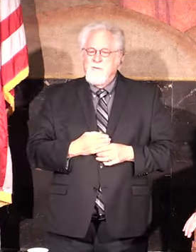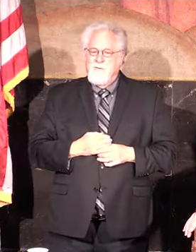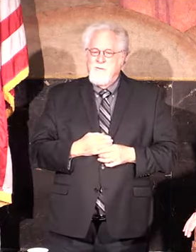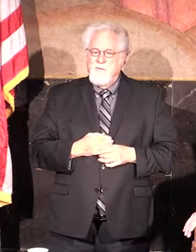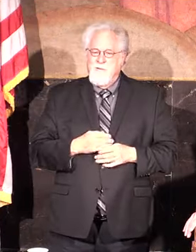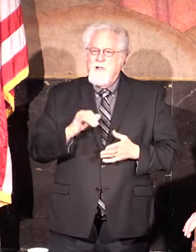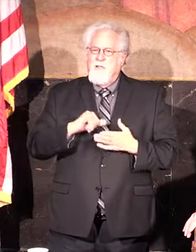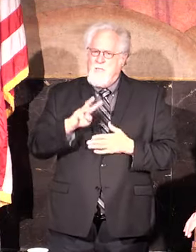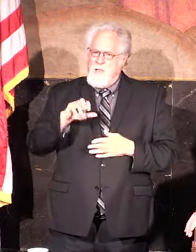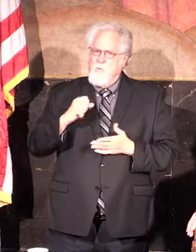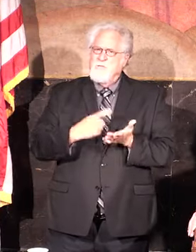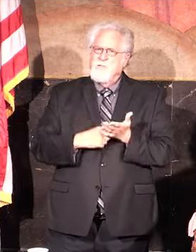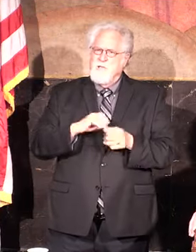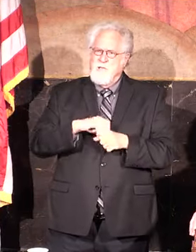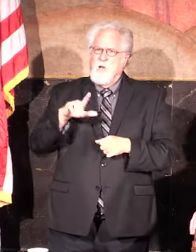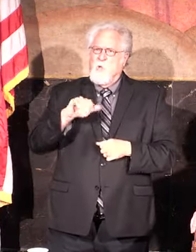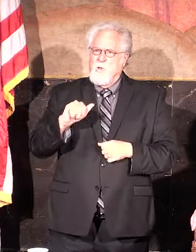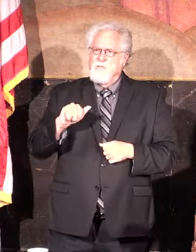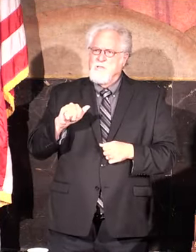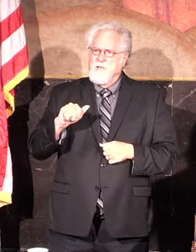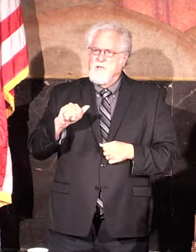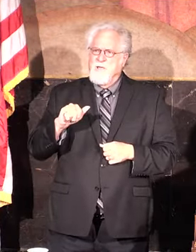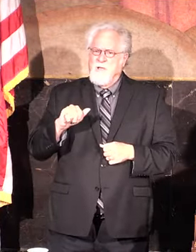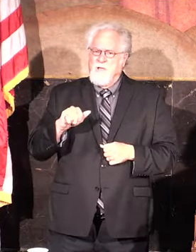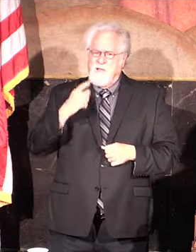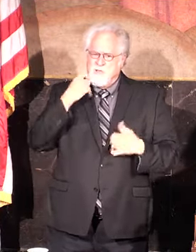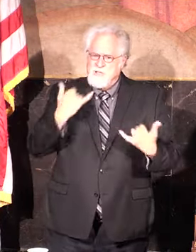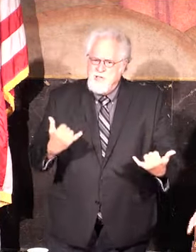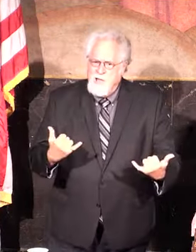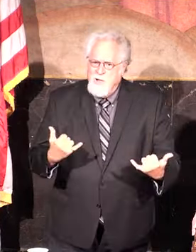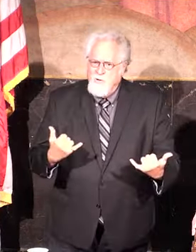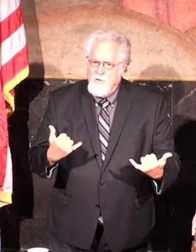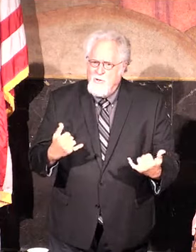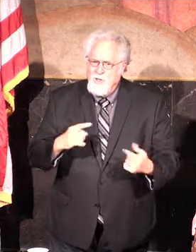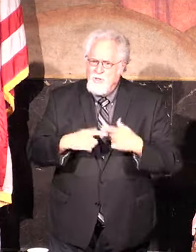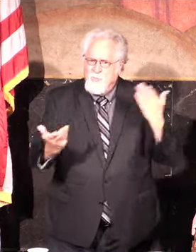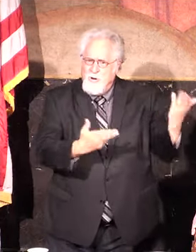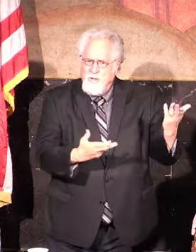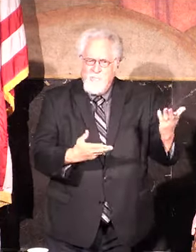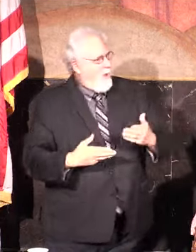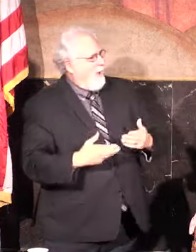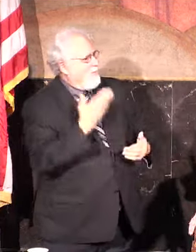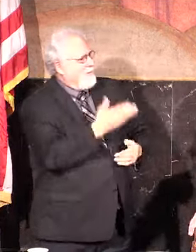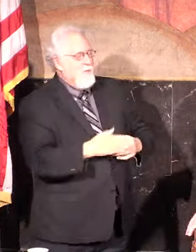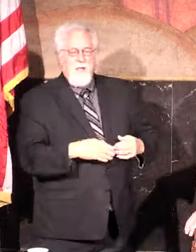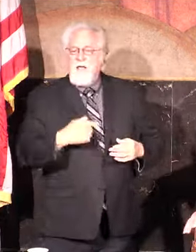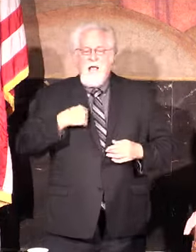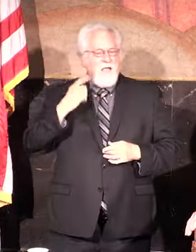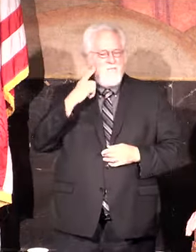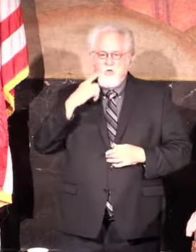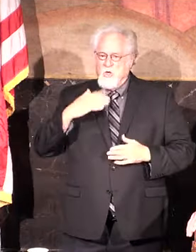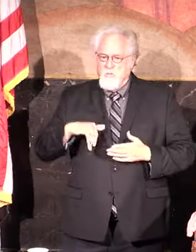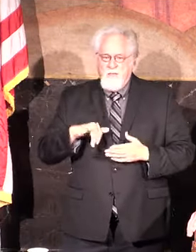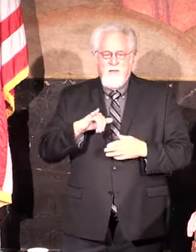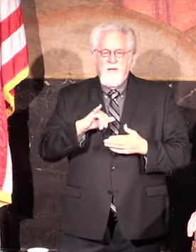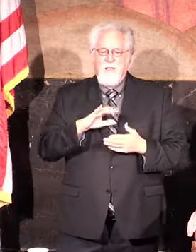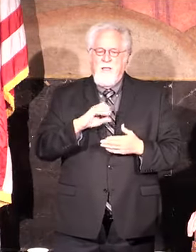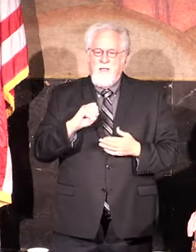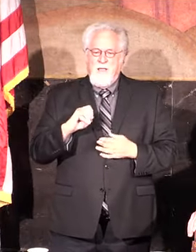that was discussed in Louisiana, as far as I know, just now when you brought it up. I haven't heard that,